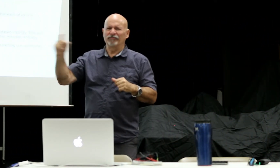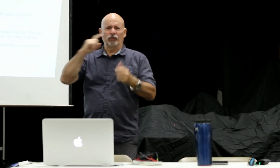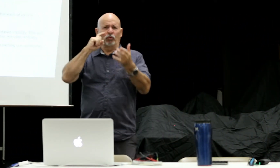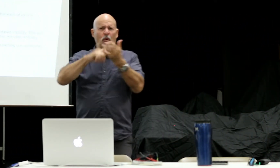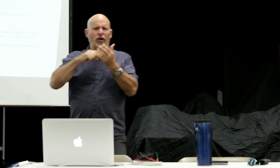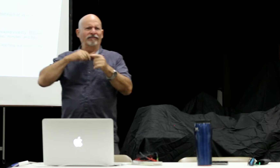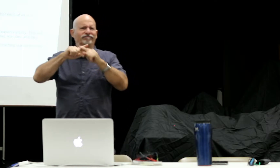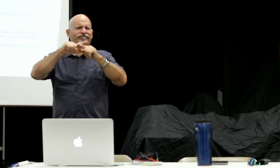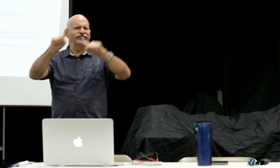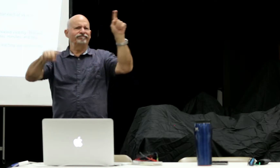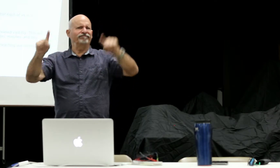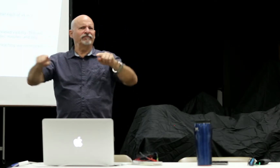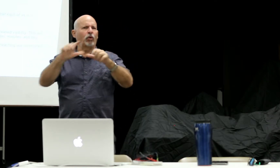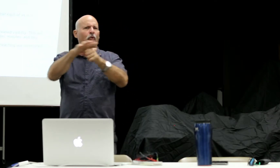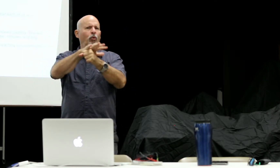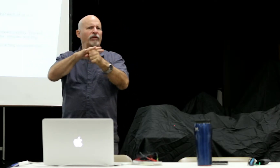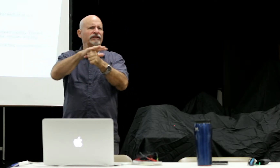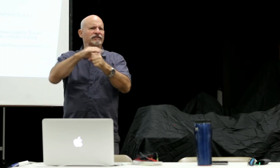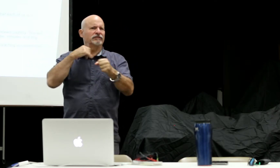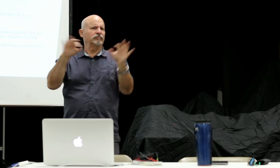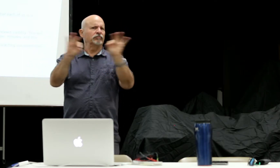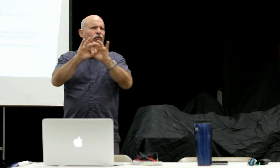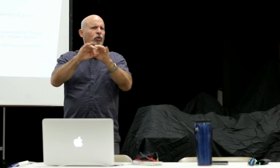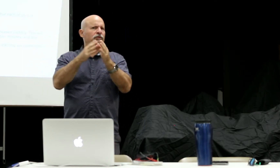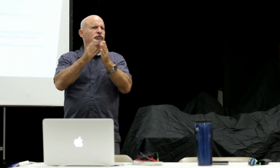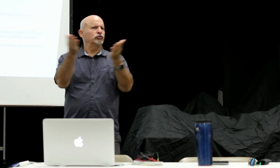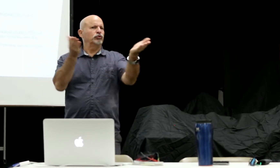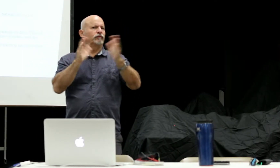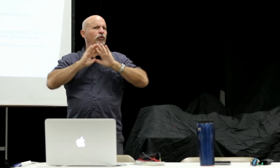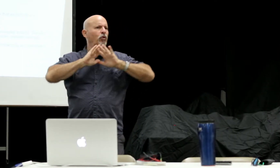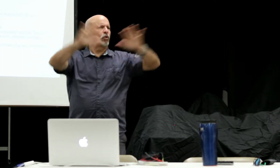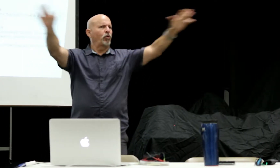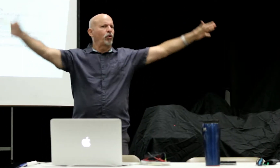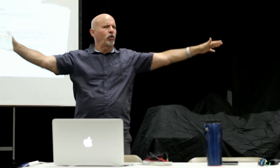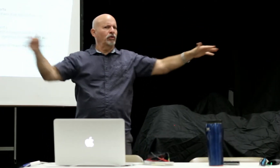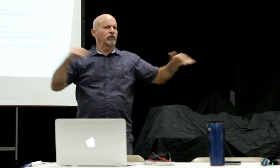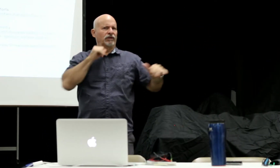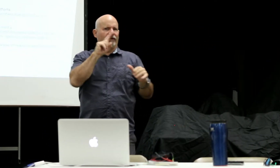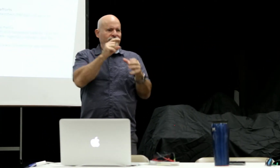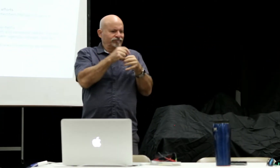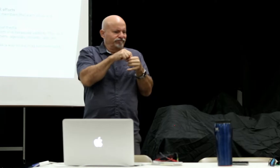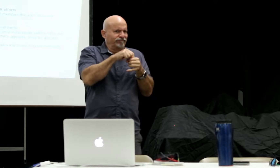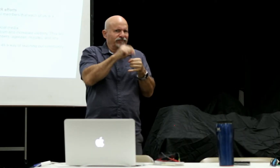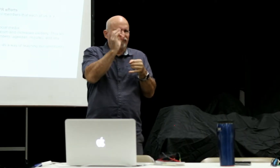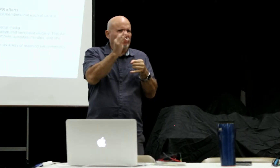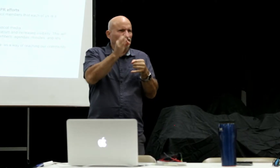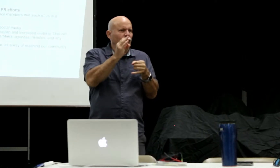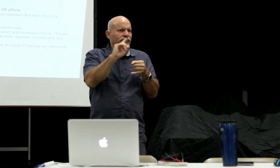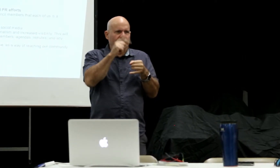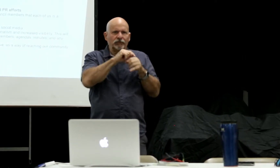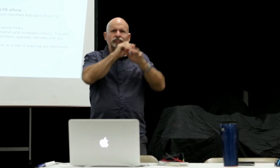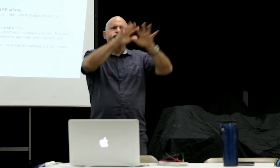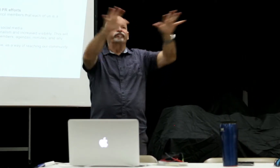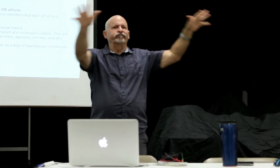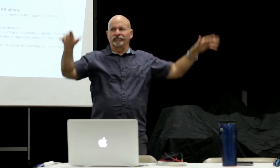Thank you, Jamie. As you notice, we have a wide population that we